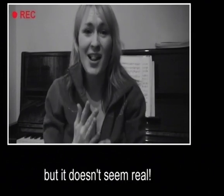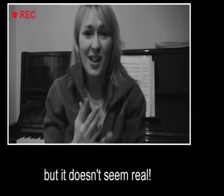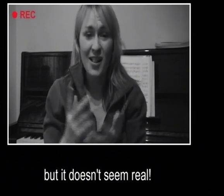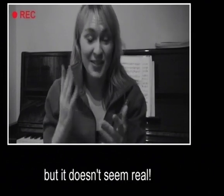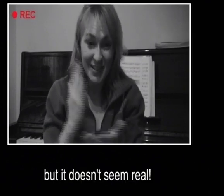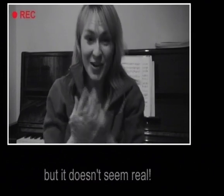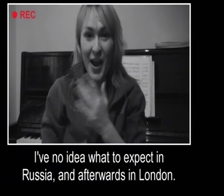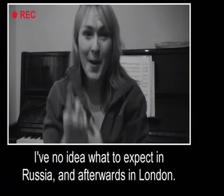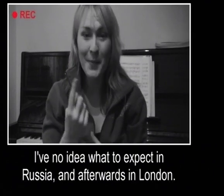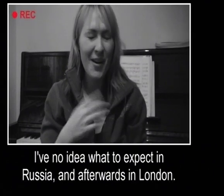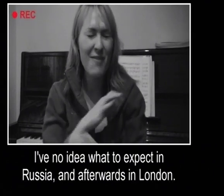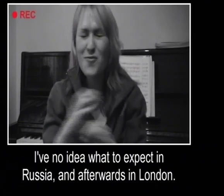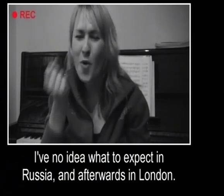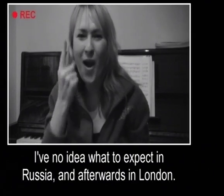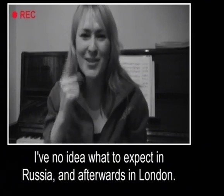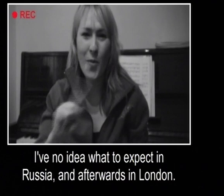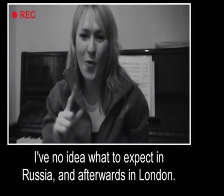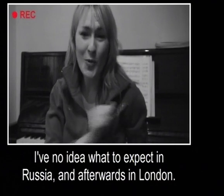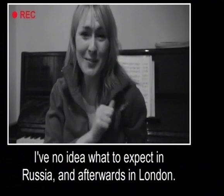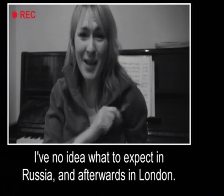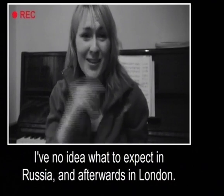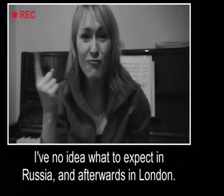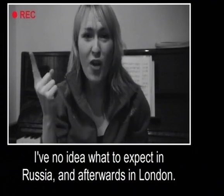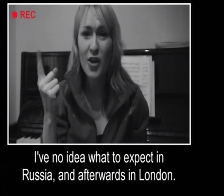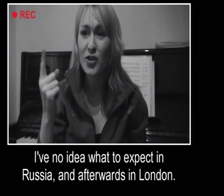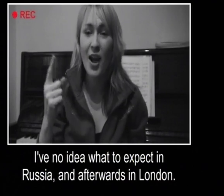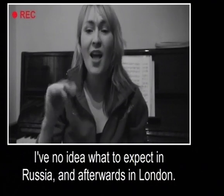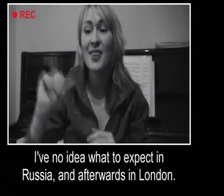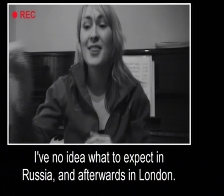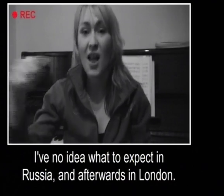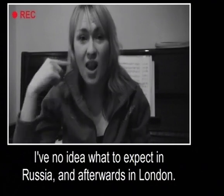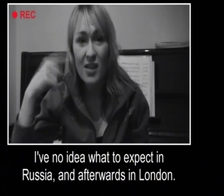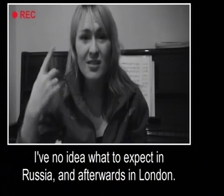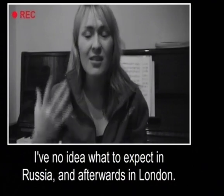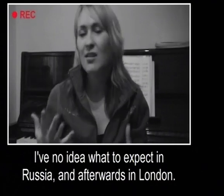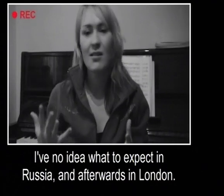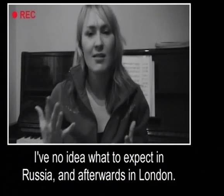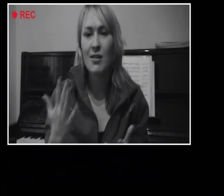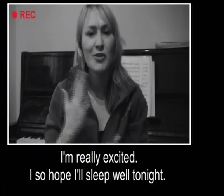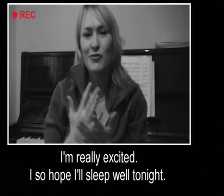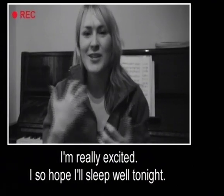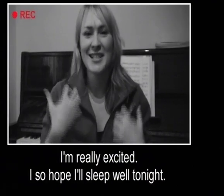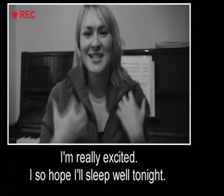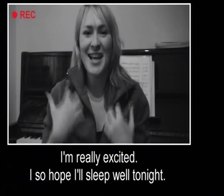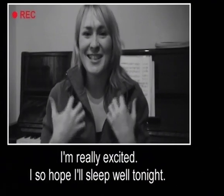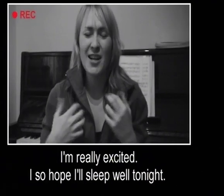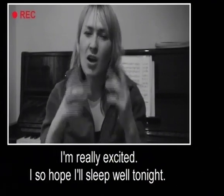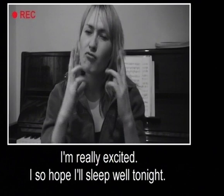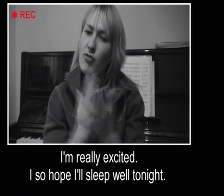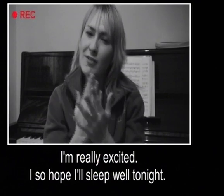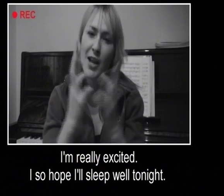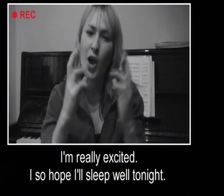real. I have no idea what to expect in Russia and afterwards in London. I'm